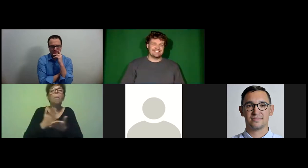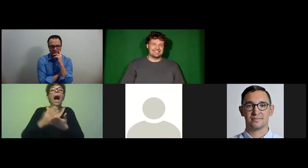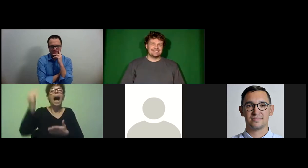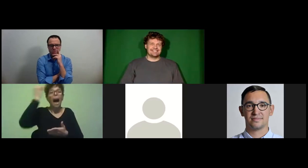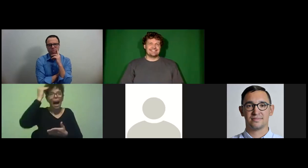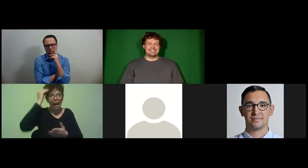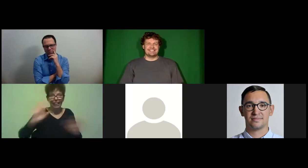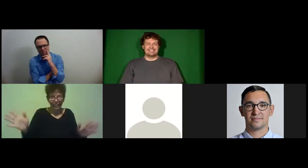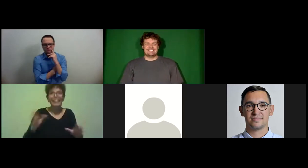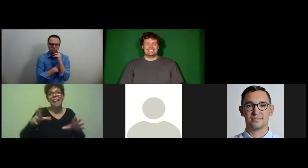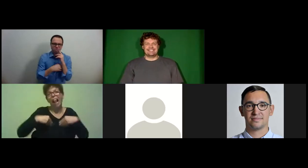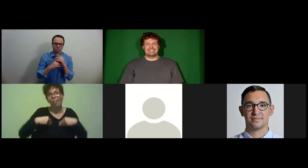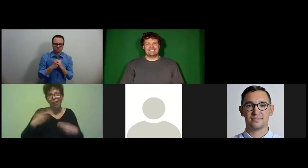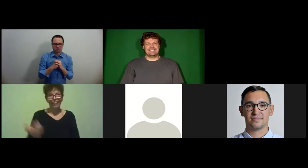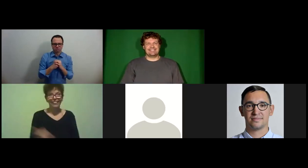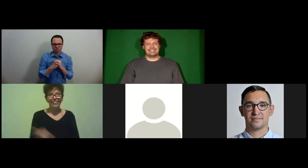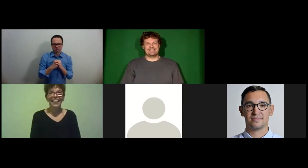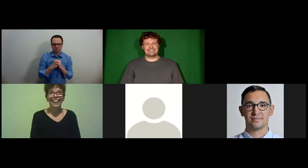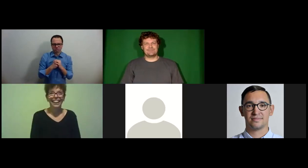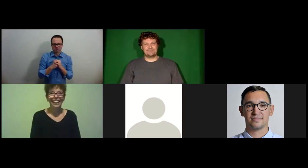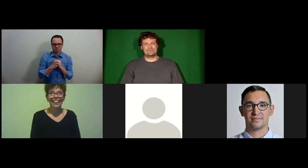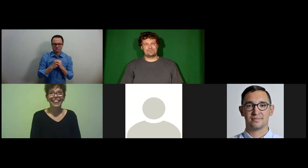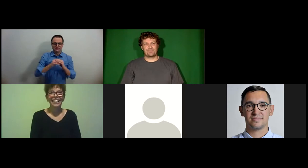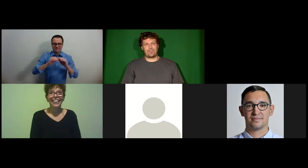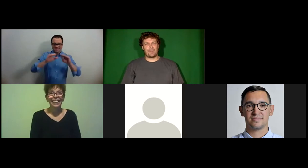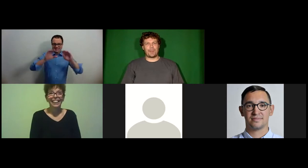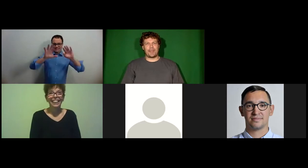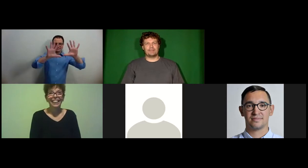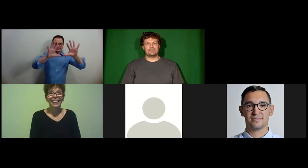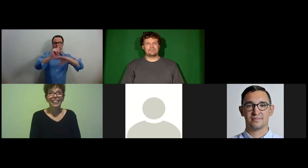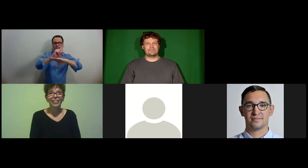knew, oh, it's because he's deaf and he has poor balance. And so then they accepted it.